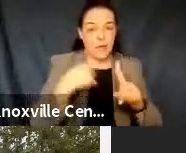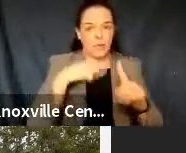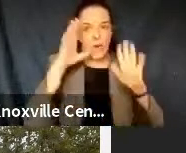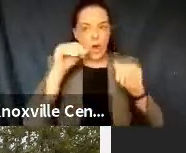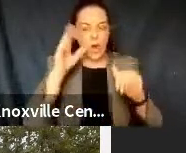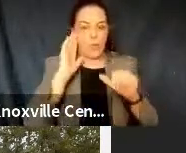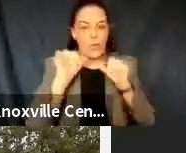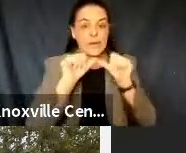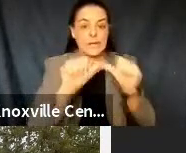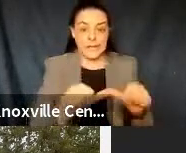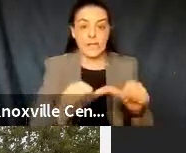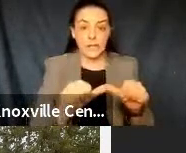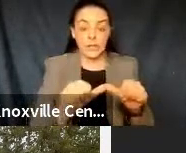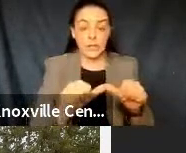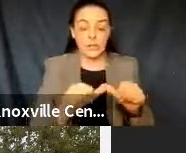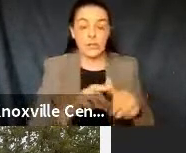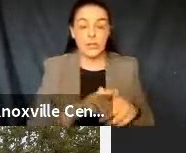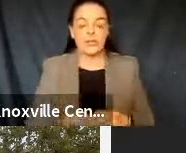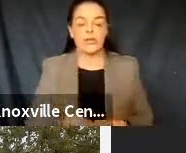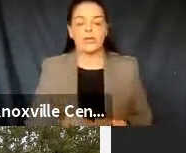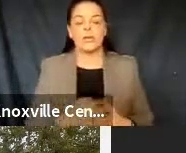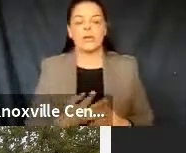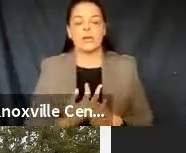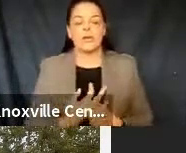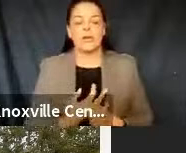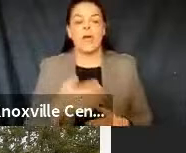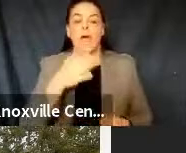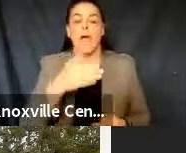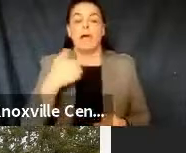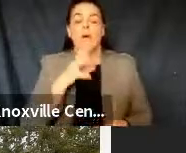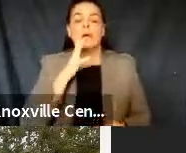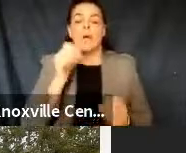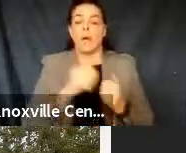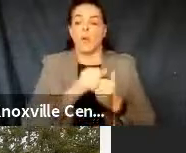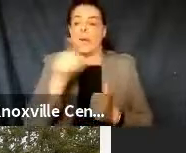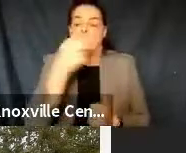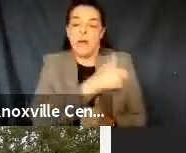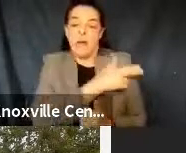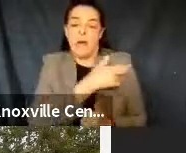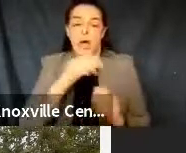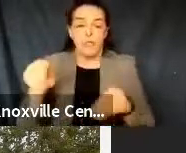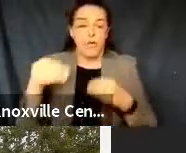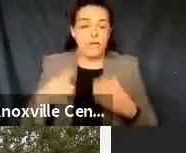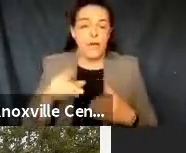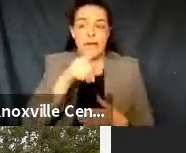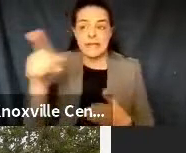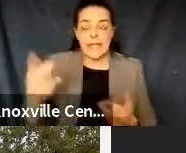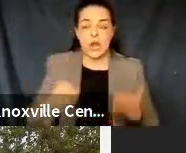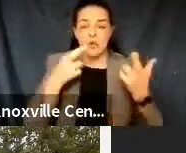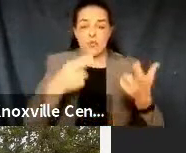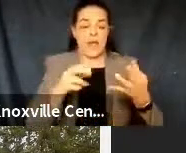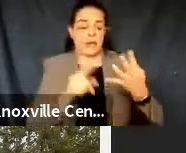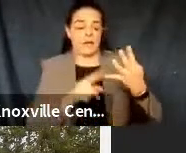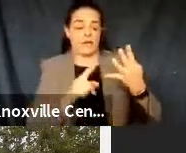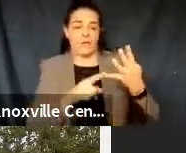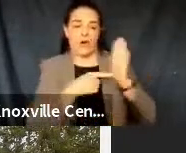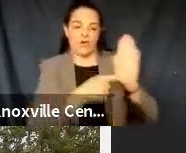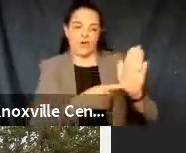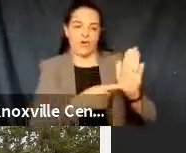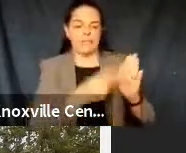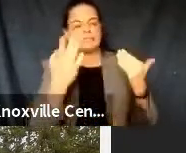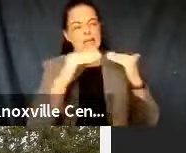continue to see happening. After speaking with our hospital providers, they have recommended that this benchmark be represented